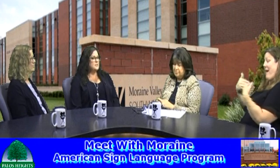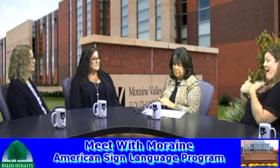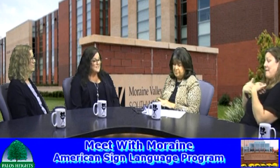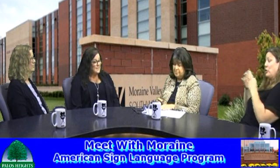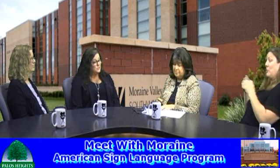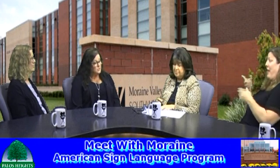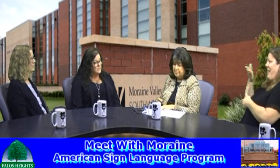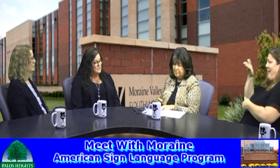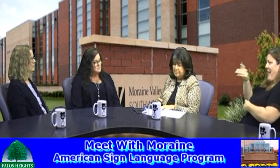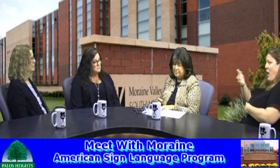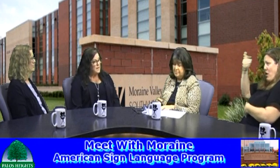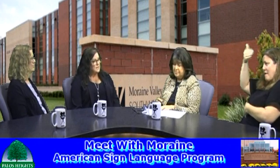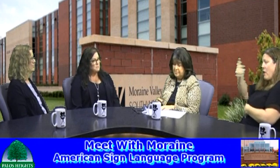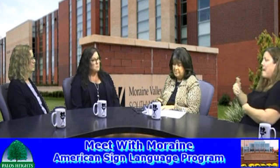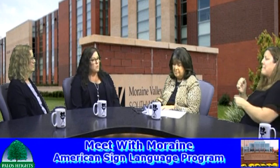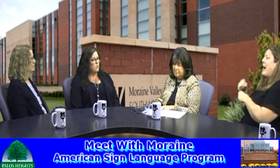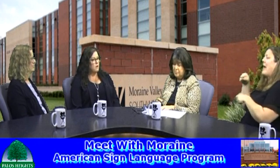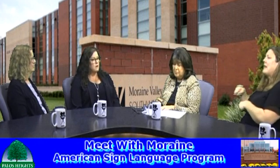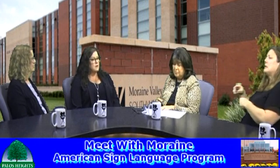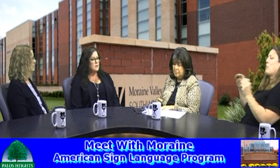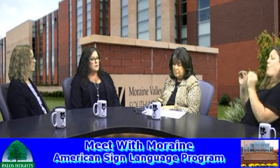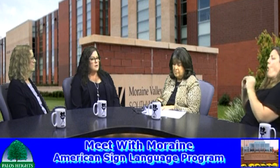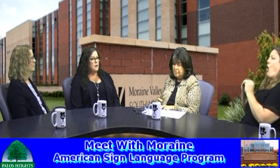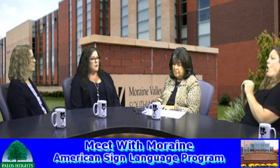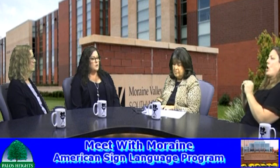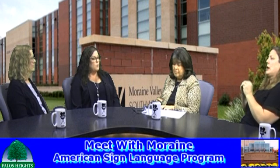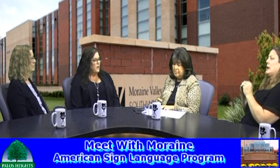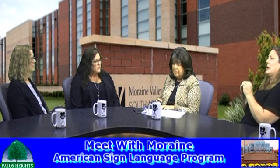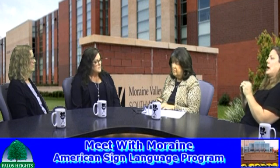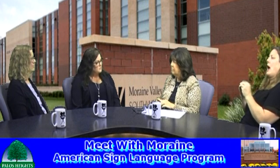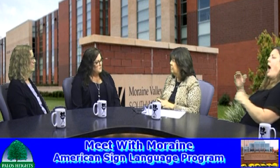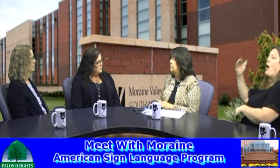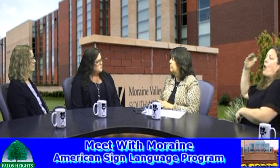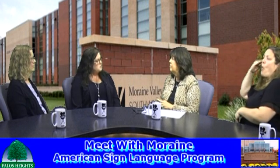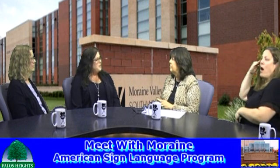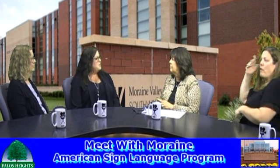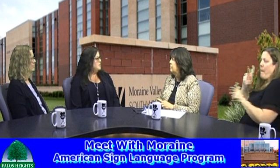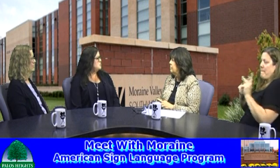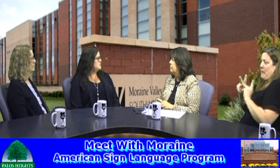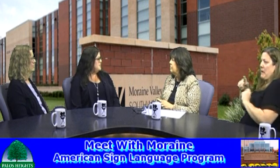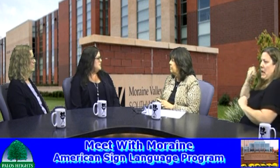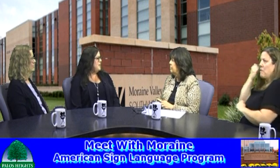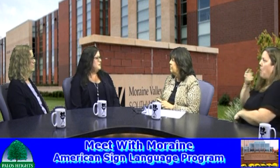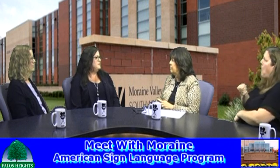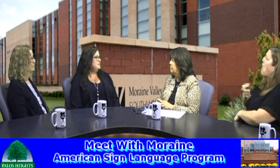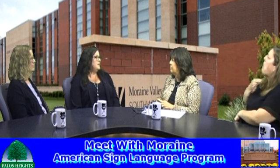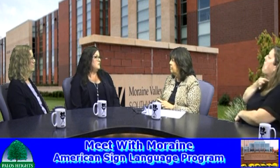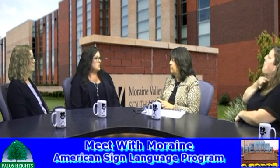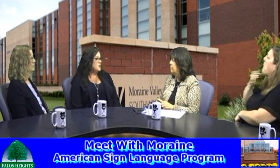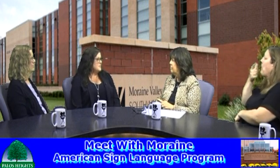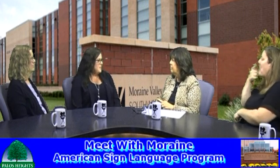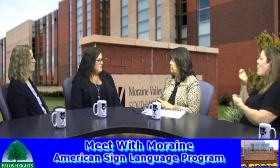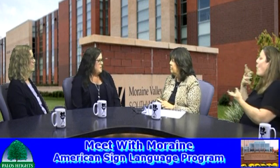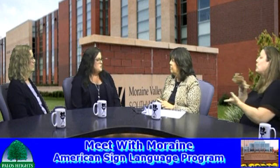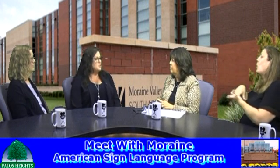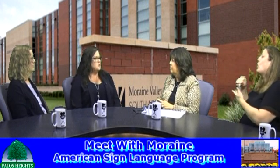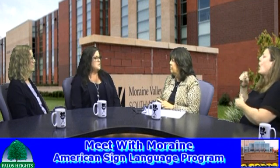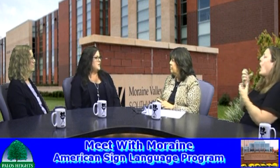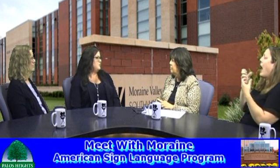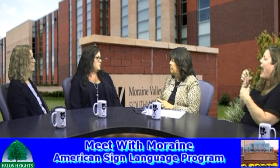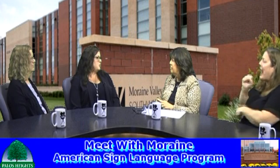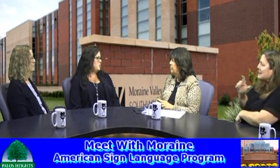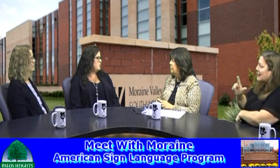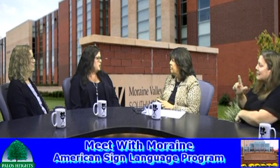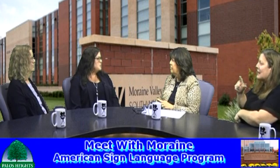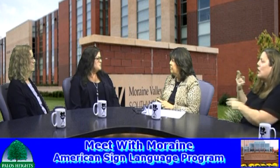interpreters front and center has made it more of an awareness for folks who may be interested in learning sign language and